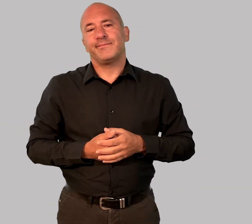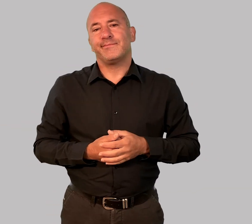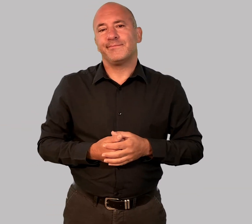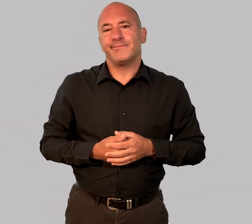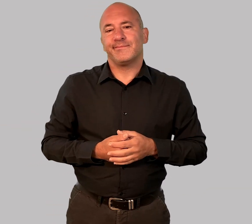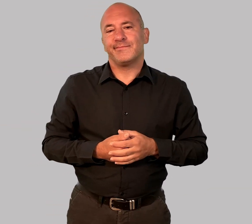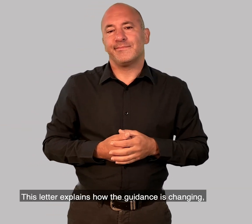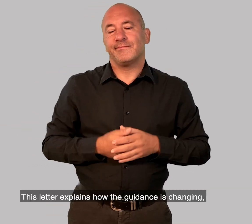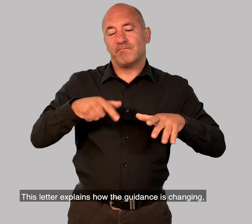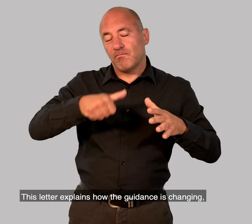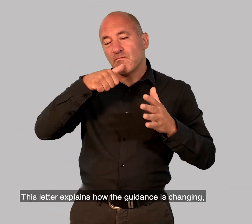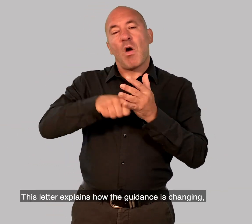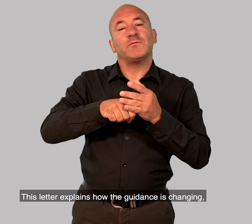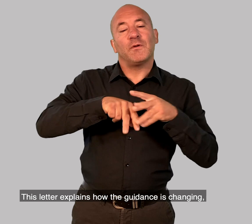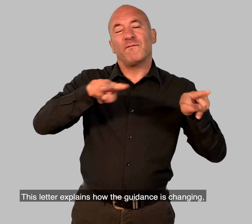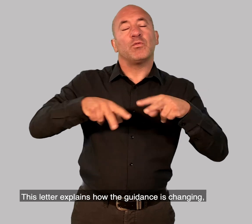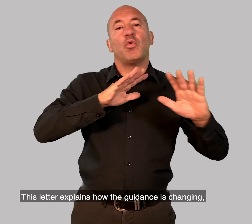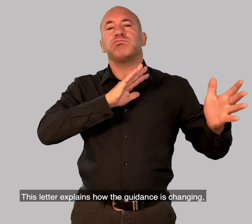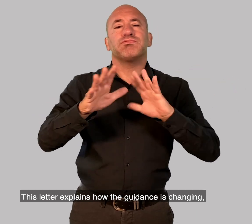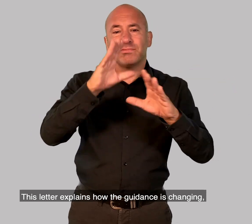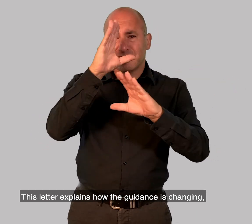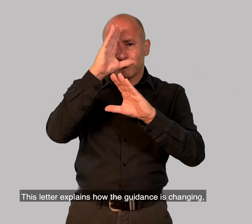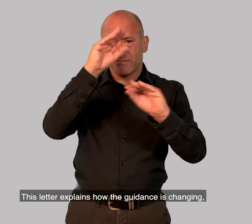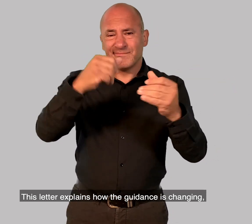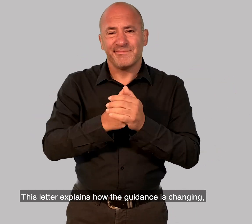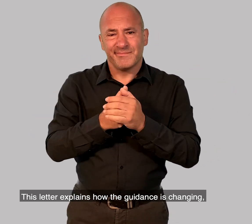This letter explains how the guidance is changing,